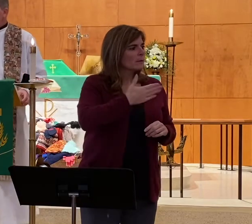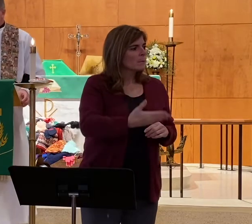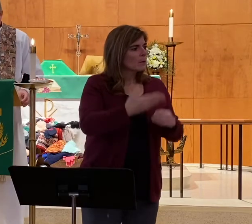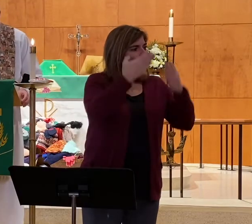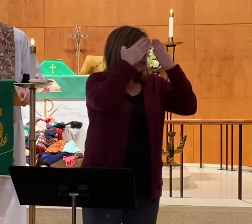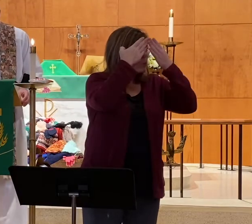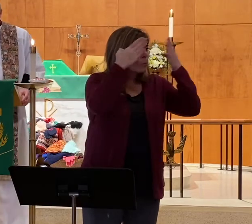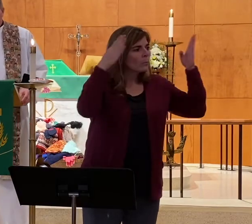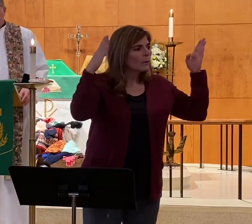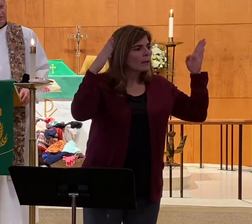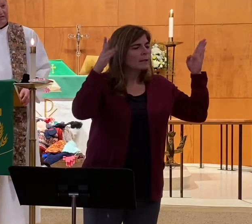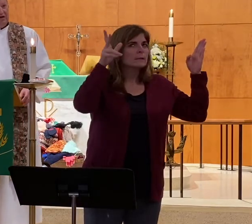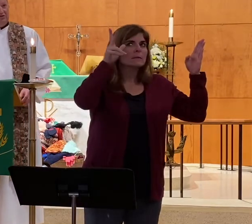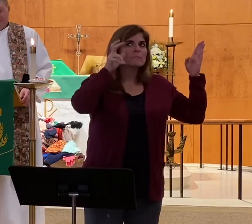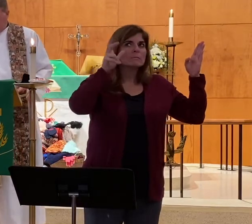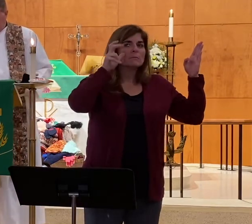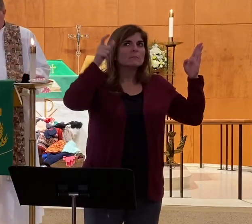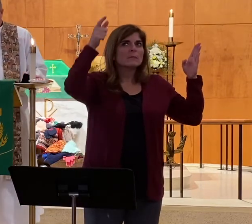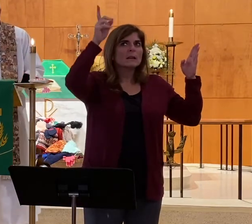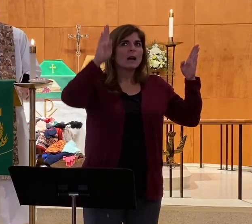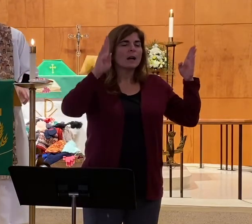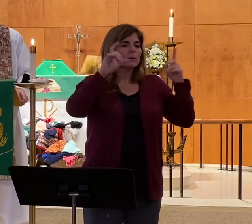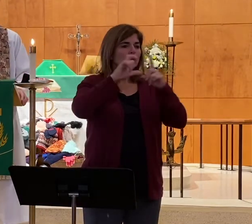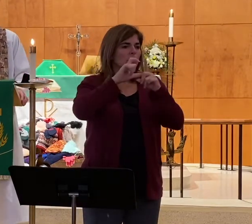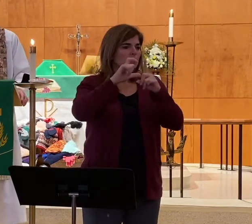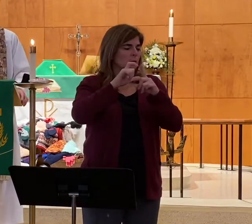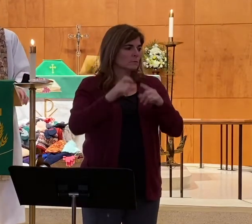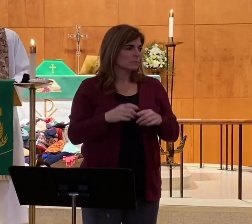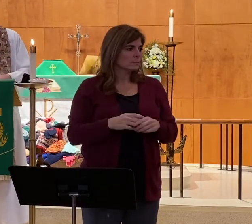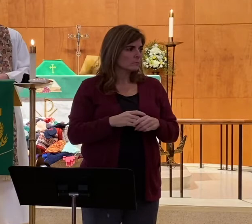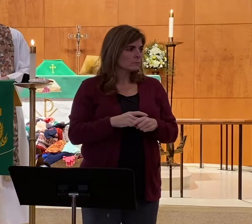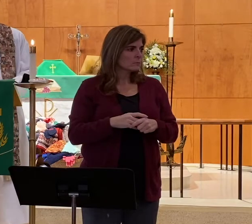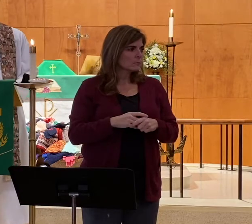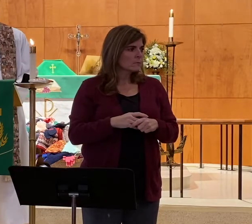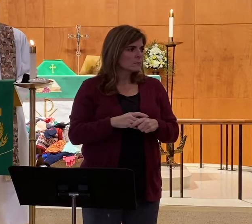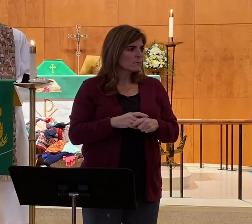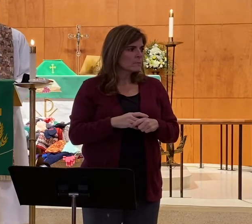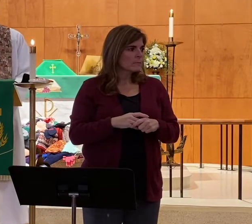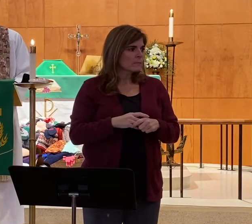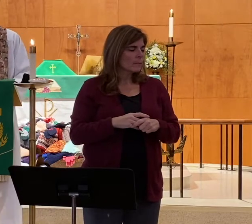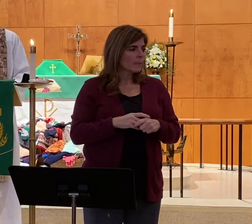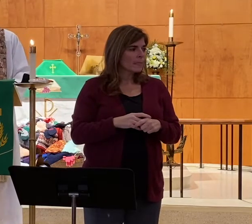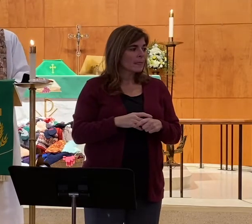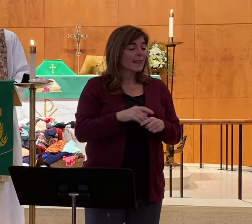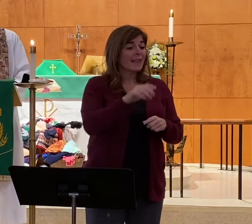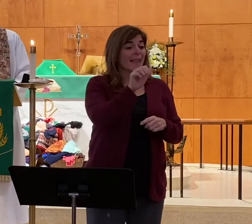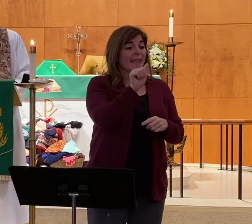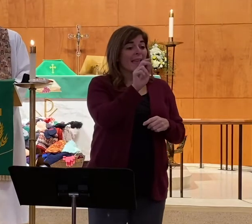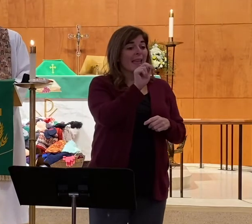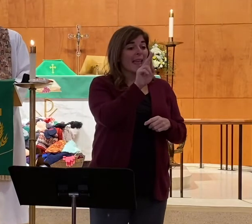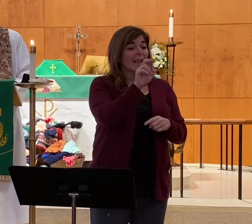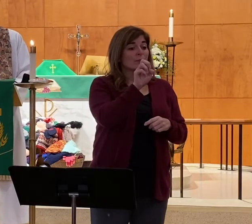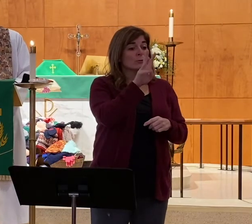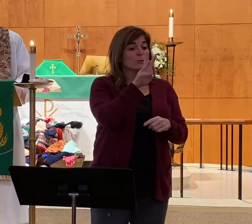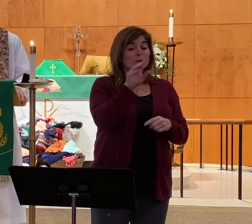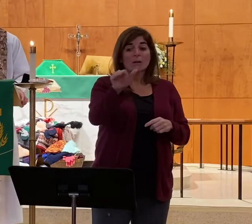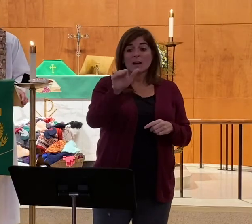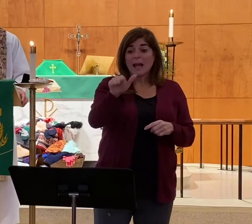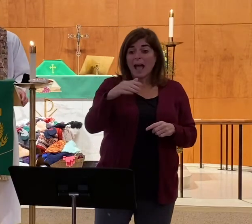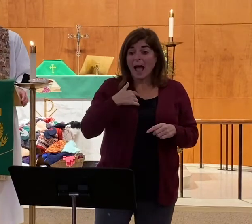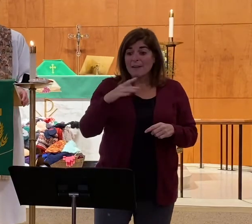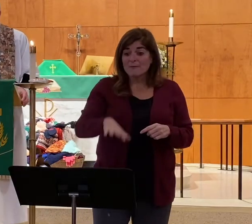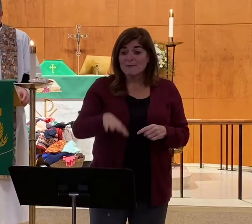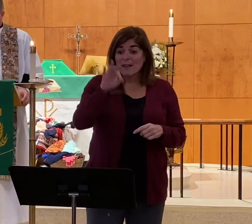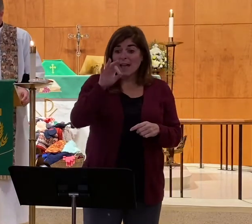This is even conveyed in Andrew's announcement to his brother, "I have found the Messiah." The Greek